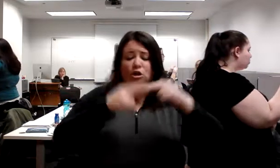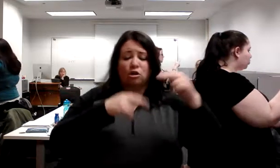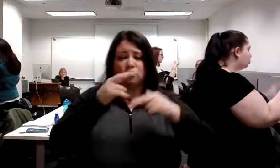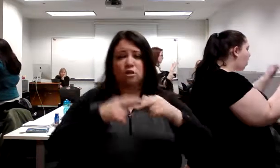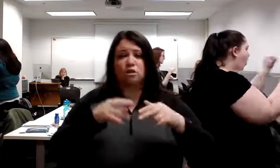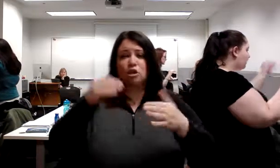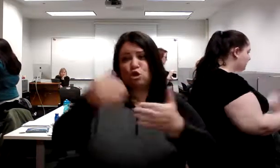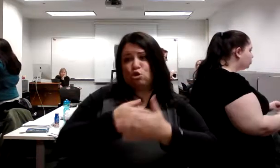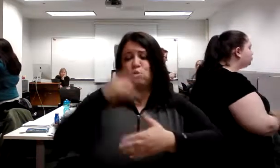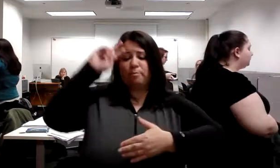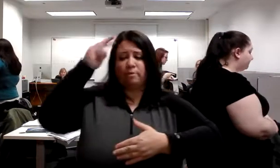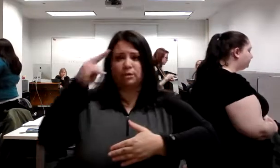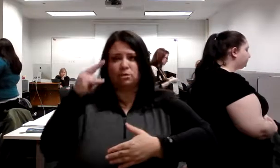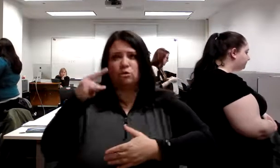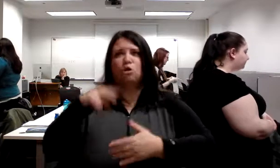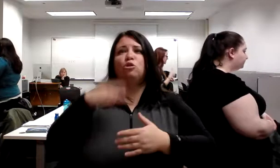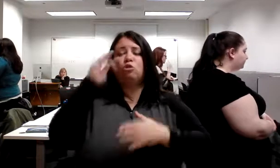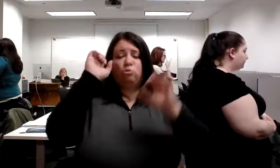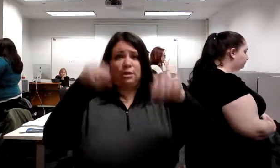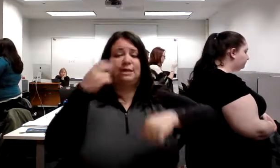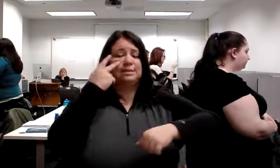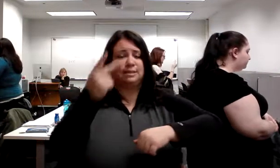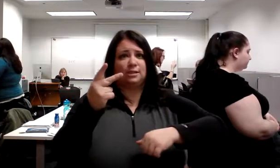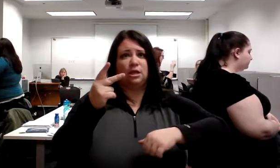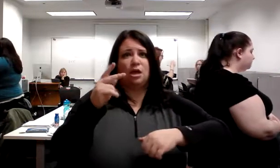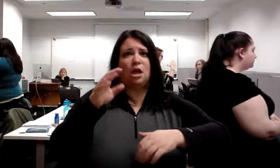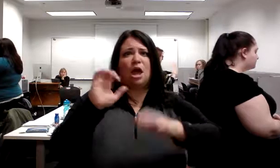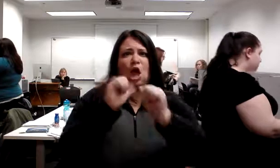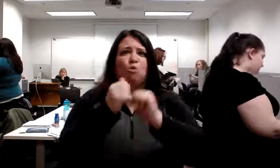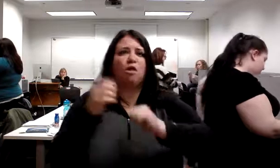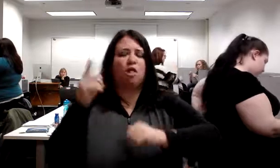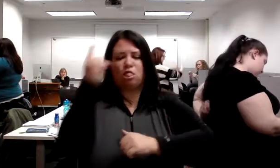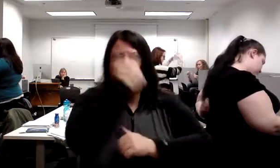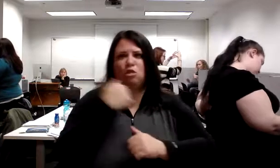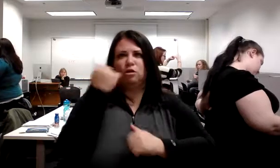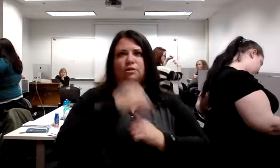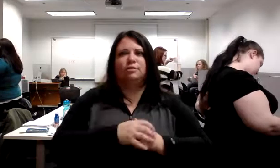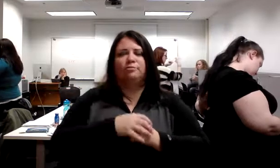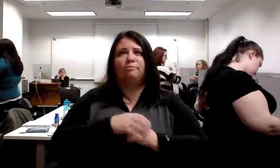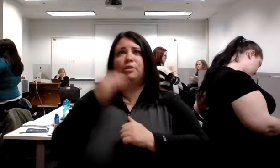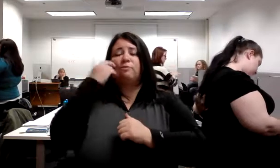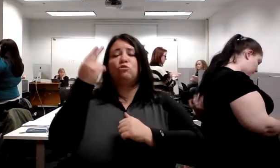the skyscraper. You can kind of see the difference.